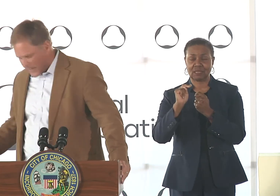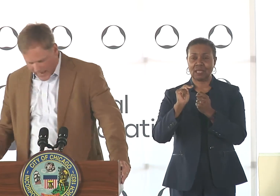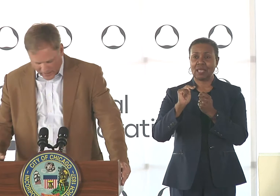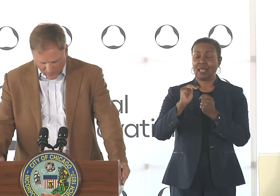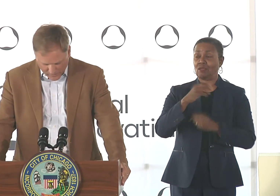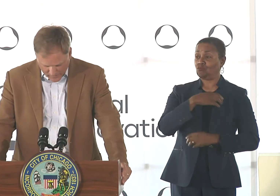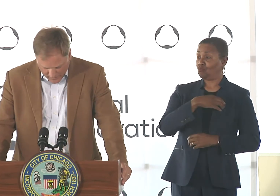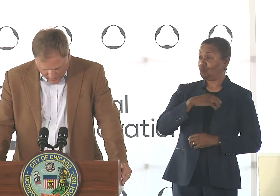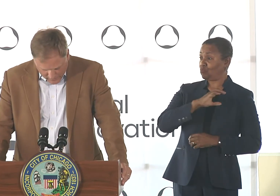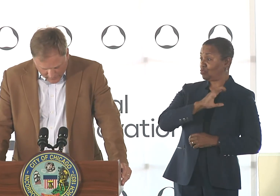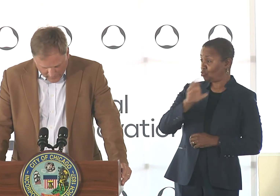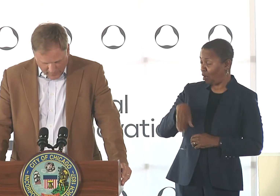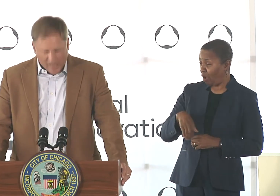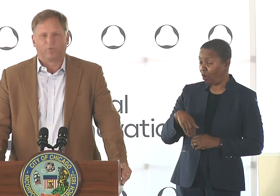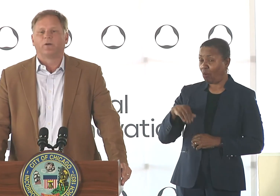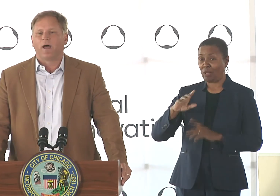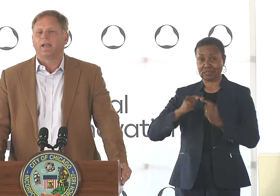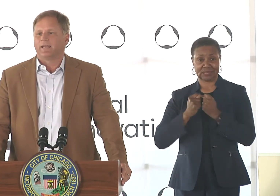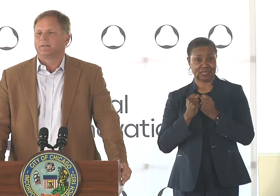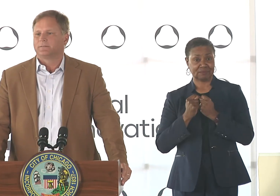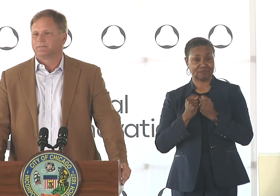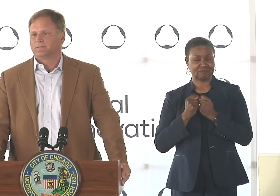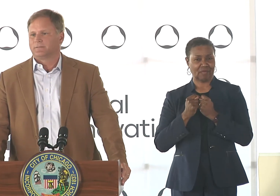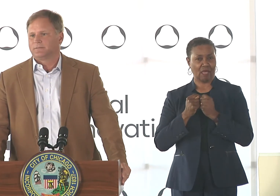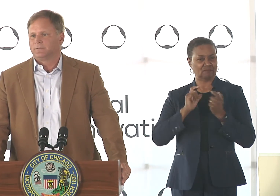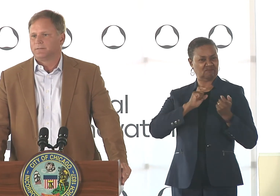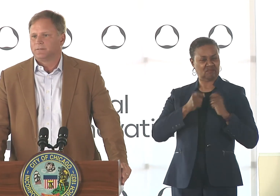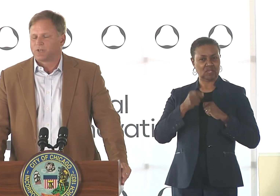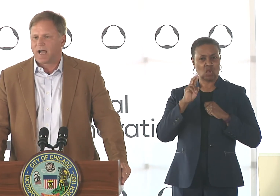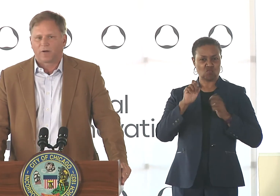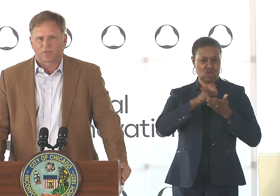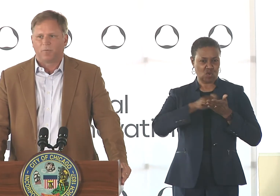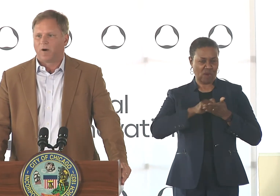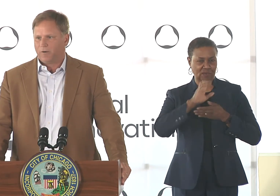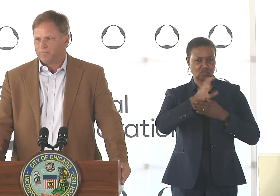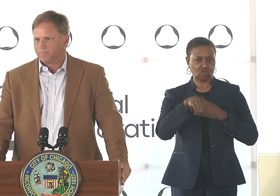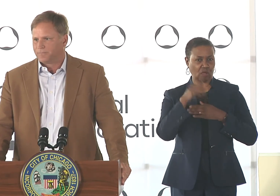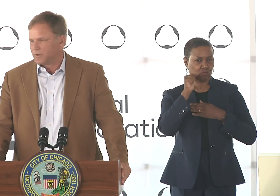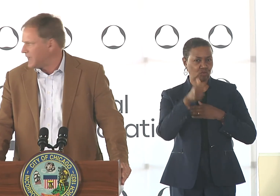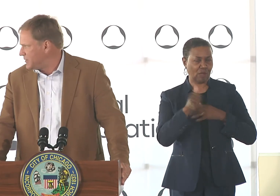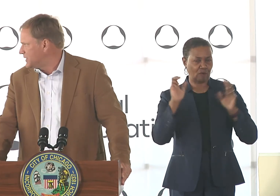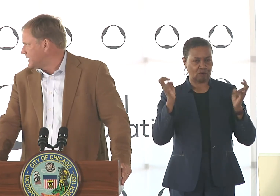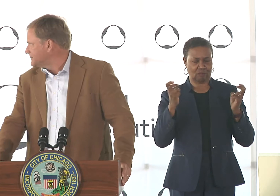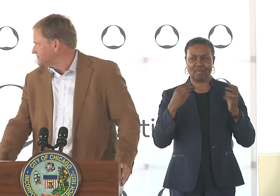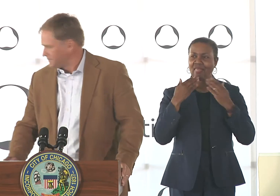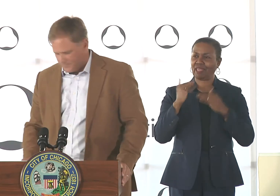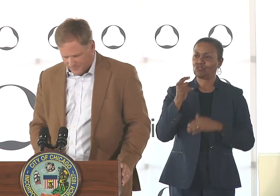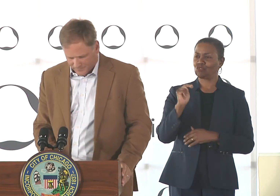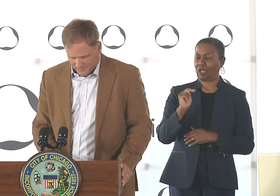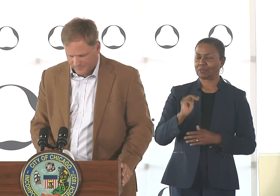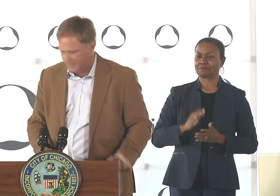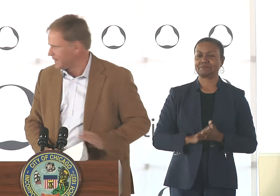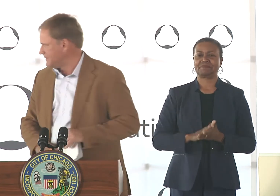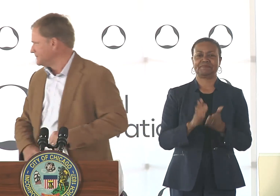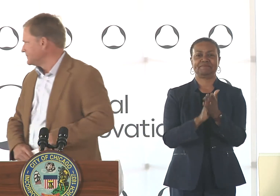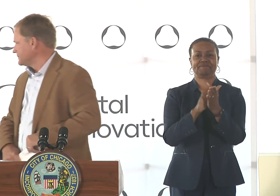in Chicago on rewriting Chicago's tomorrow. So thank you, John.